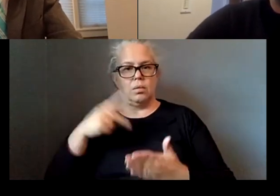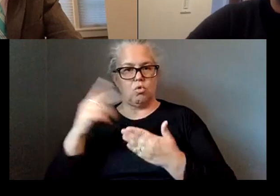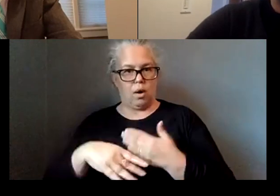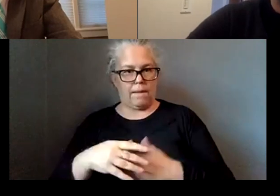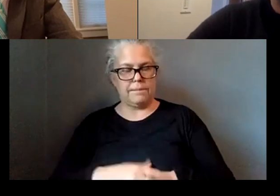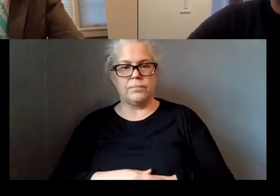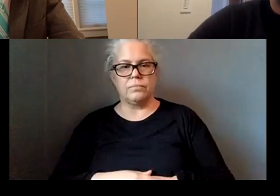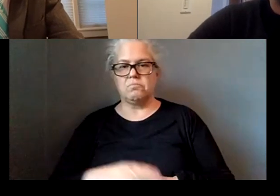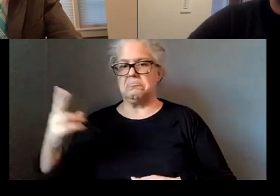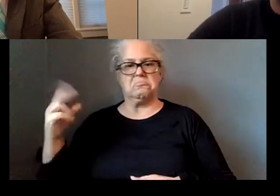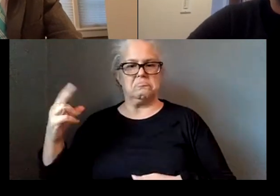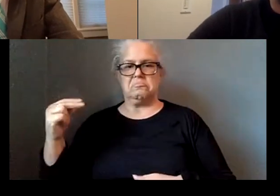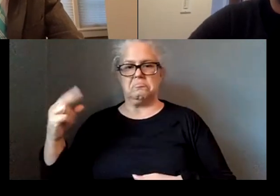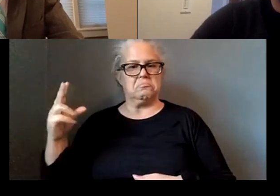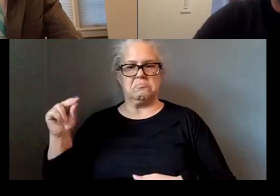No.